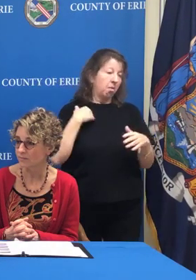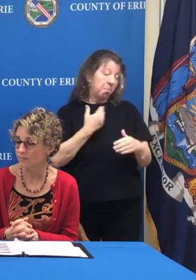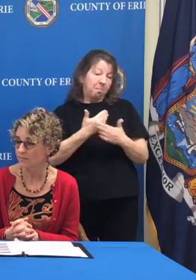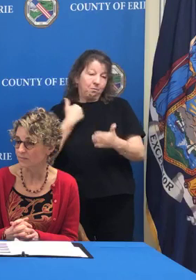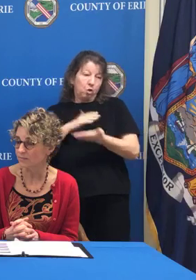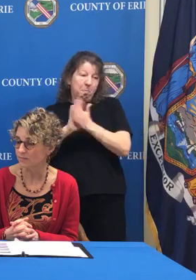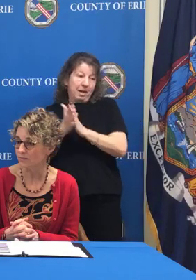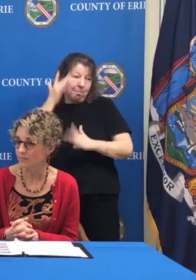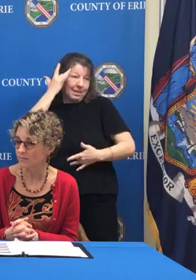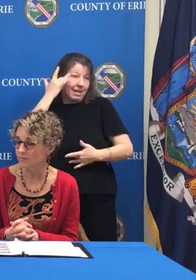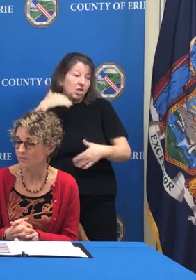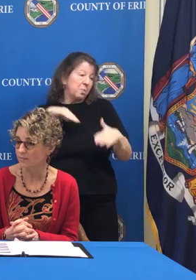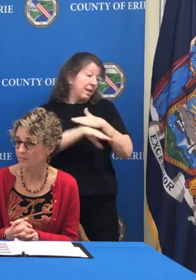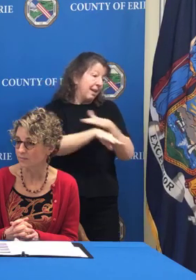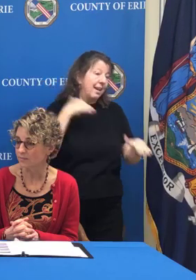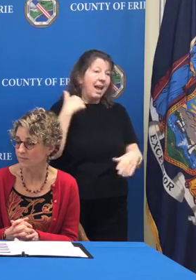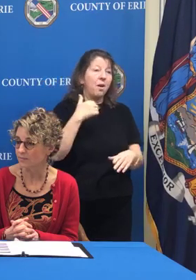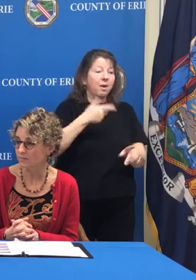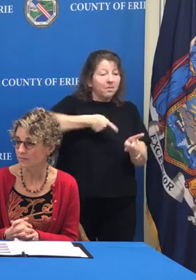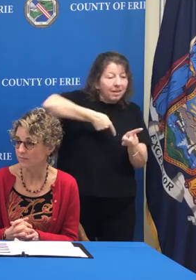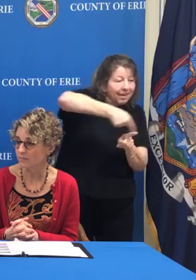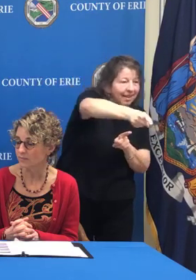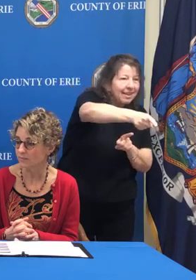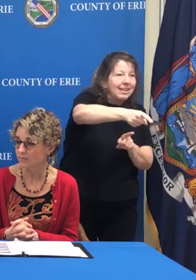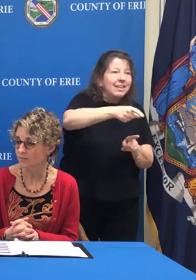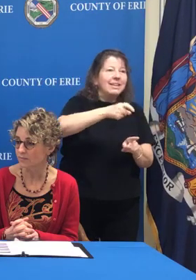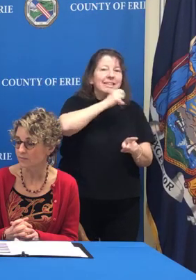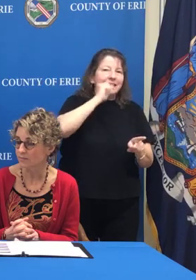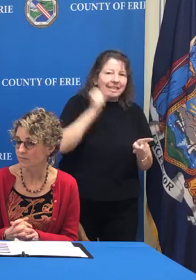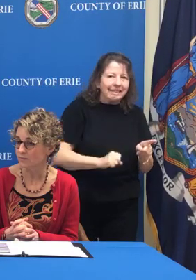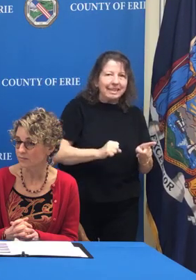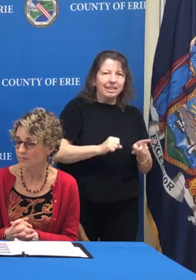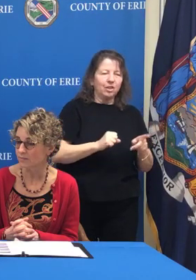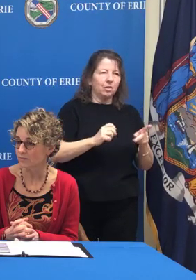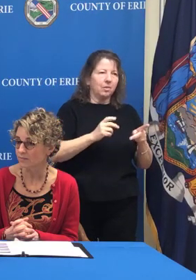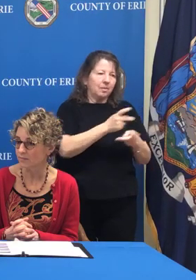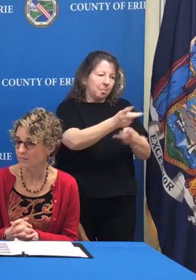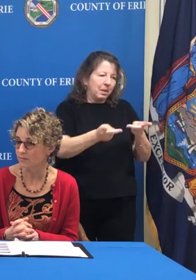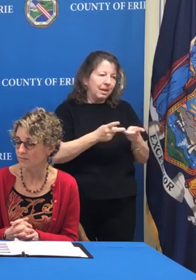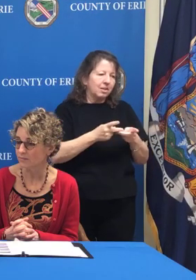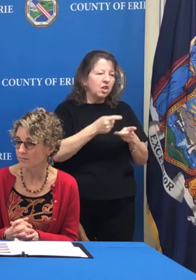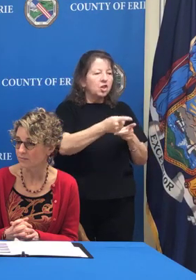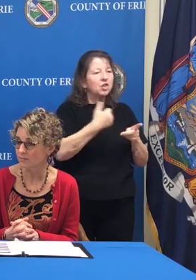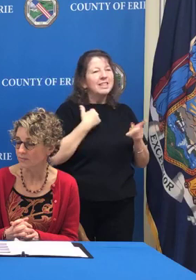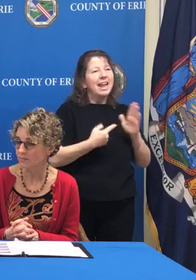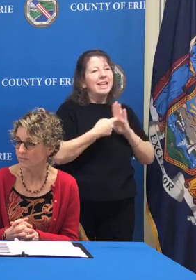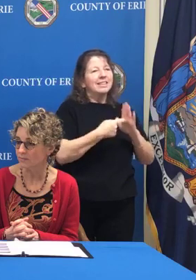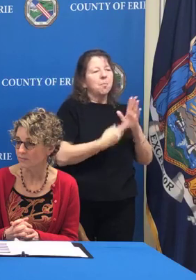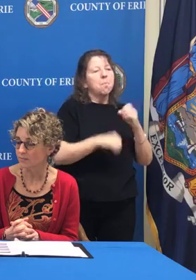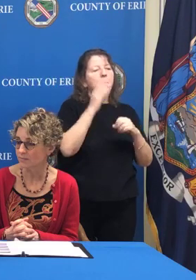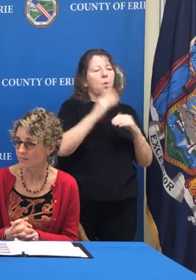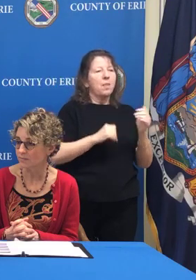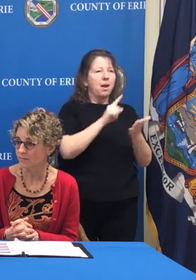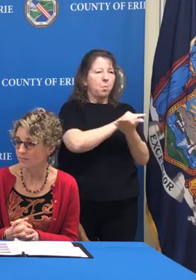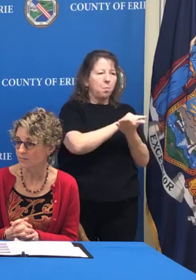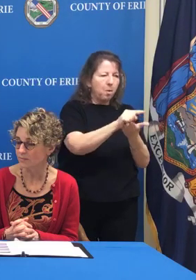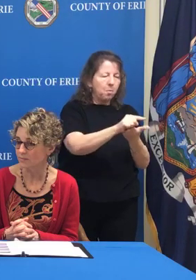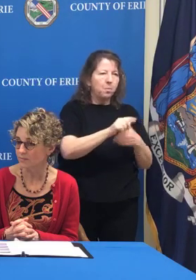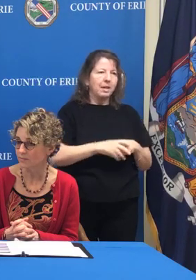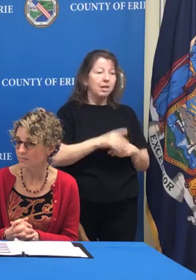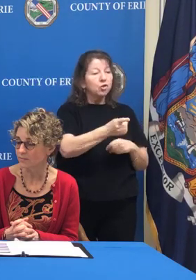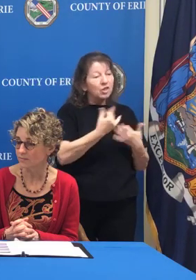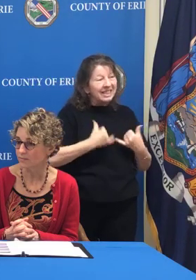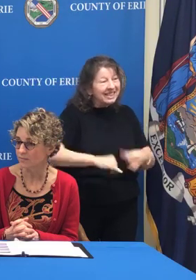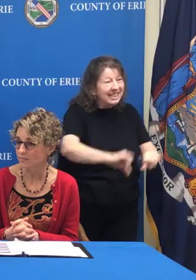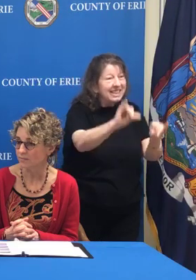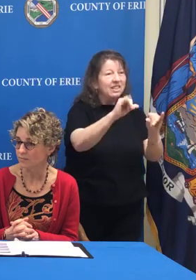of facilities that specialize in elder care. She's been symptomatic for over a week. She still has some symptoms.